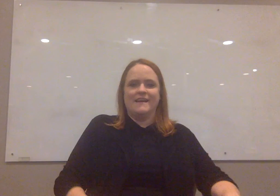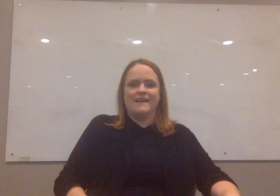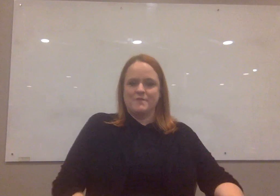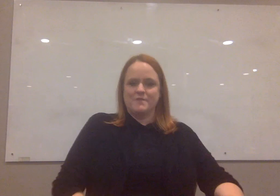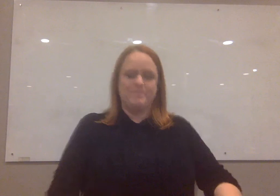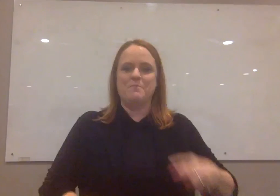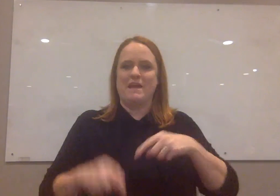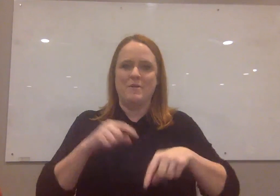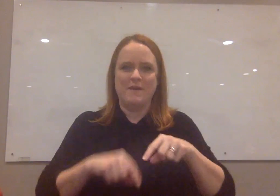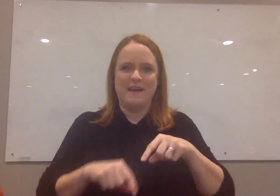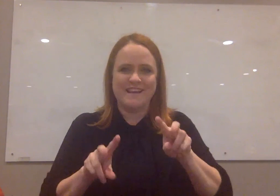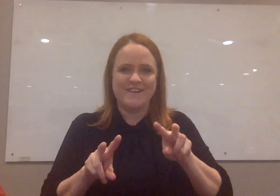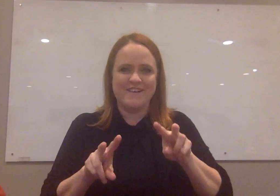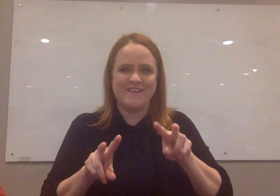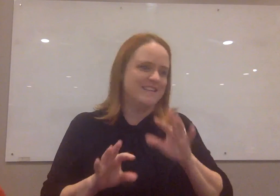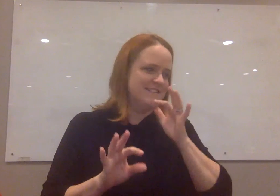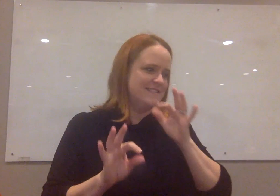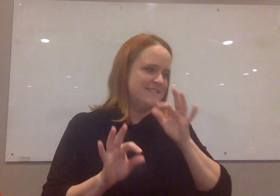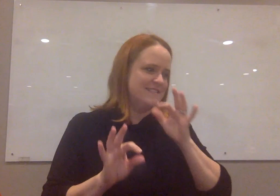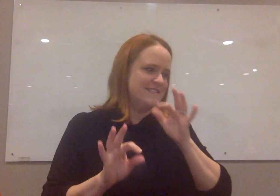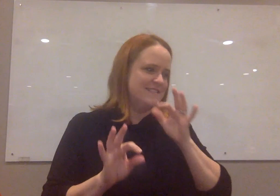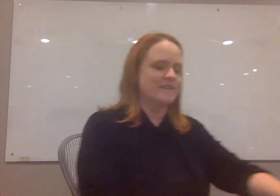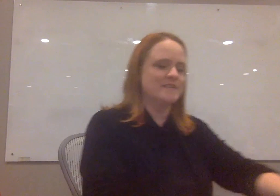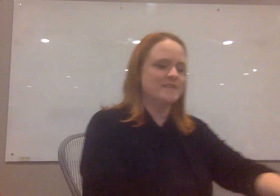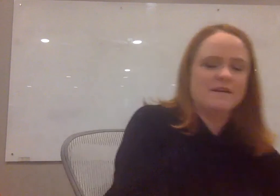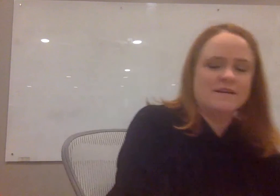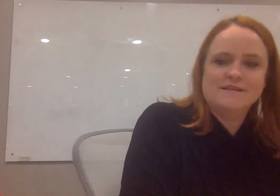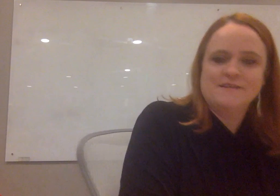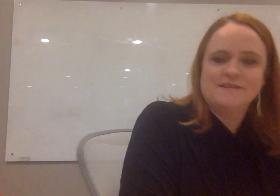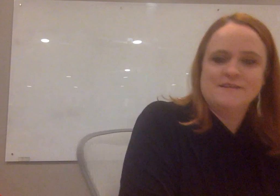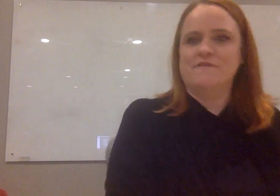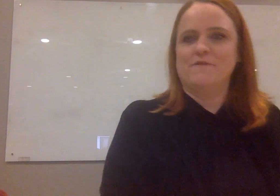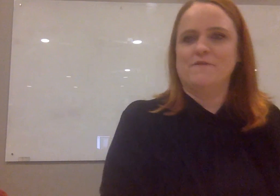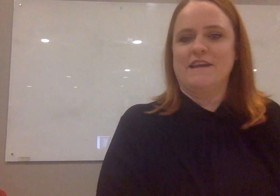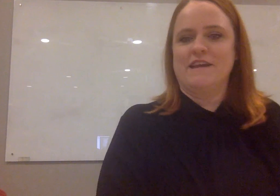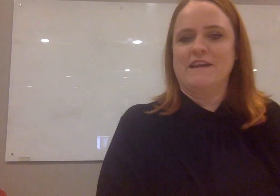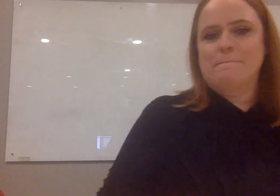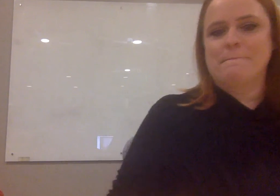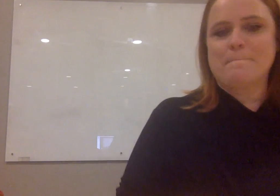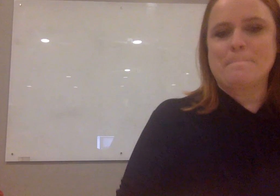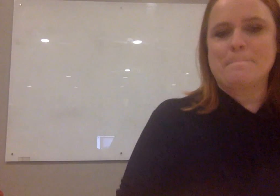Absolutely. You may go back and go, "Oh, that's kind of worthless." Okay. We'll We're stopping the find out. broadcast now.